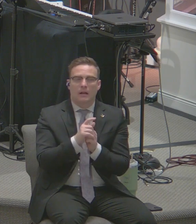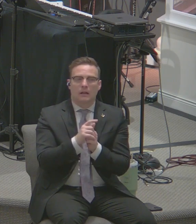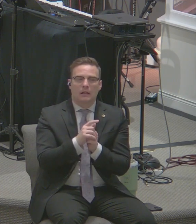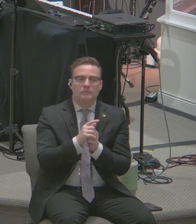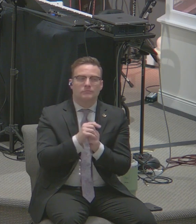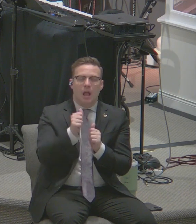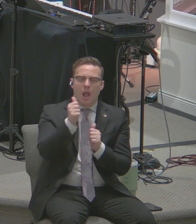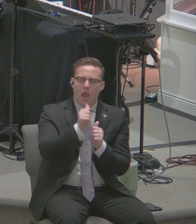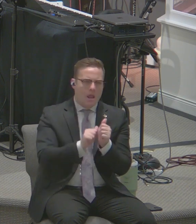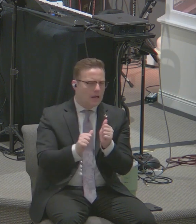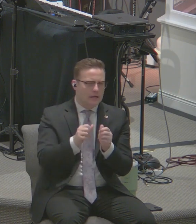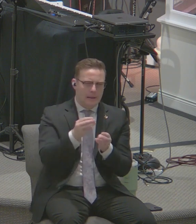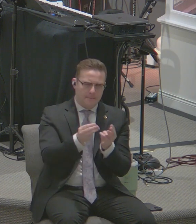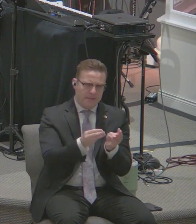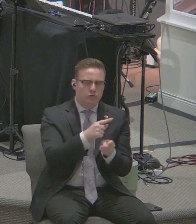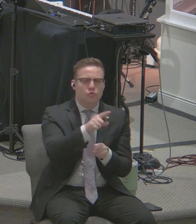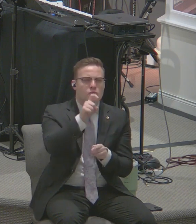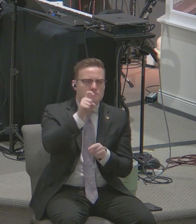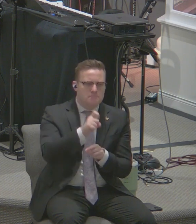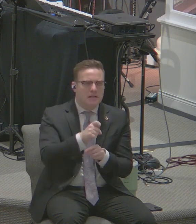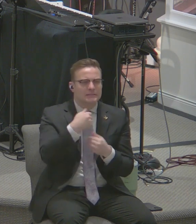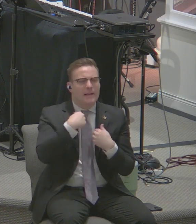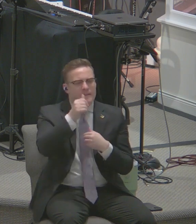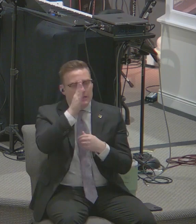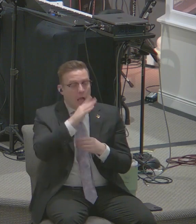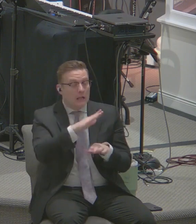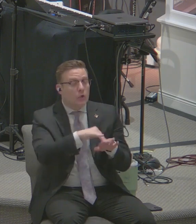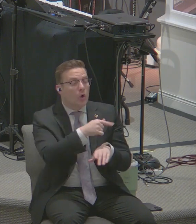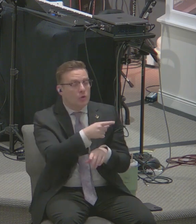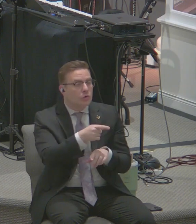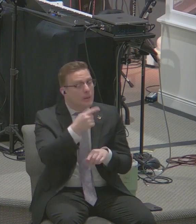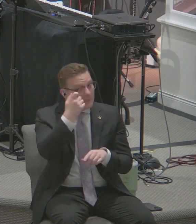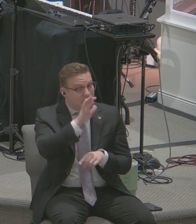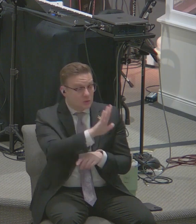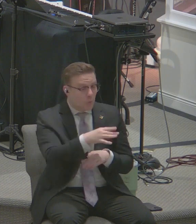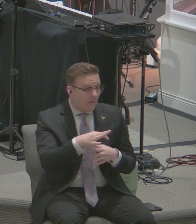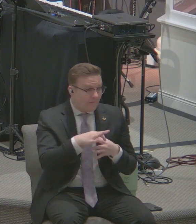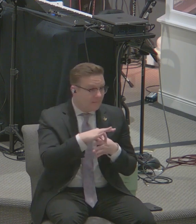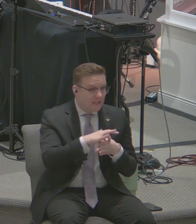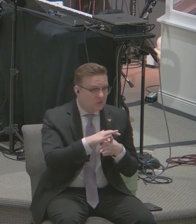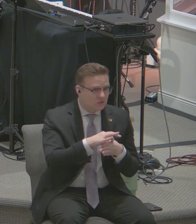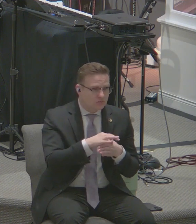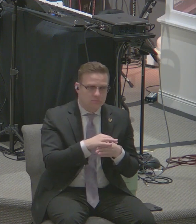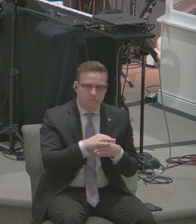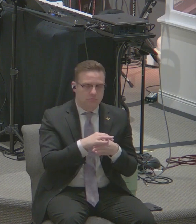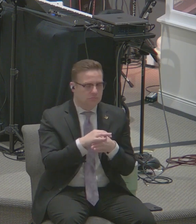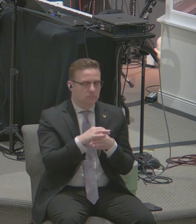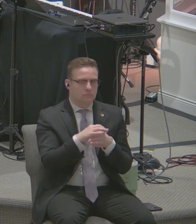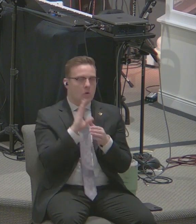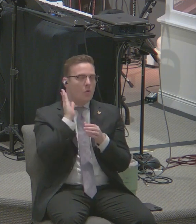ministry. You have got to be called because you're going to go through some things that your flesh won't be able to take it.